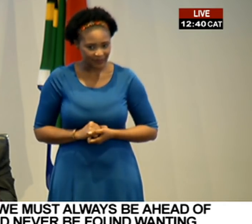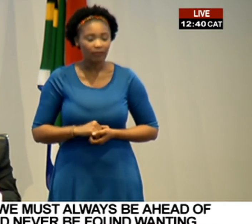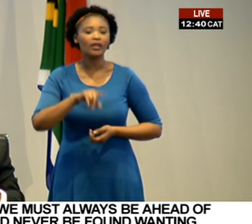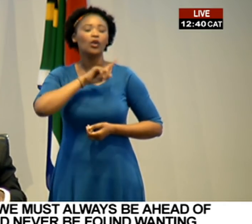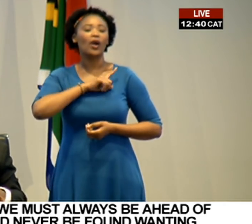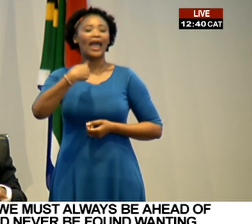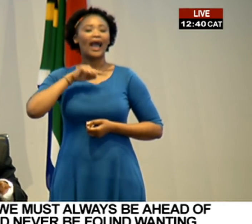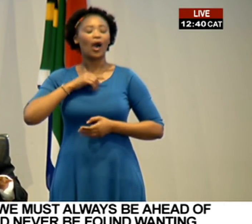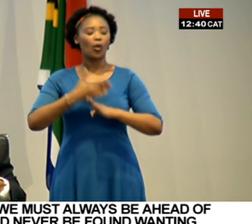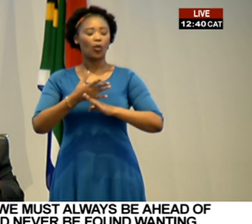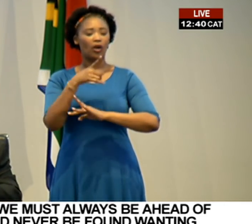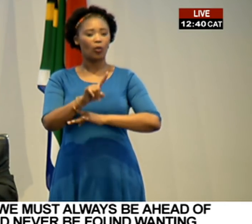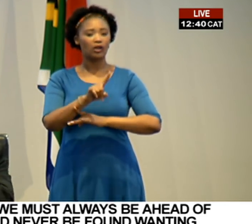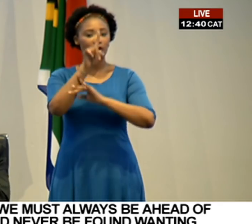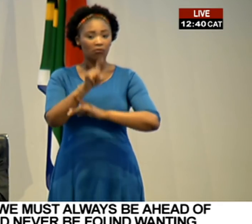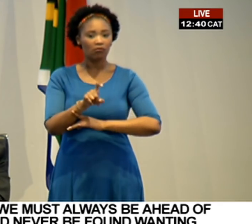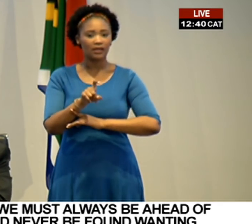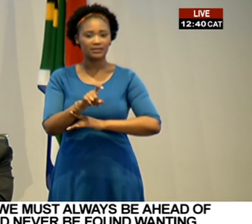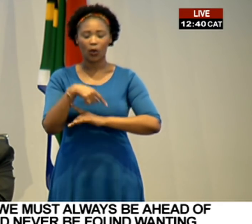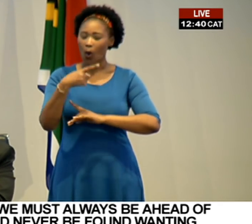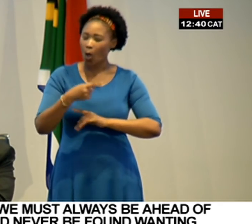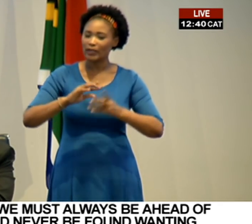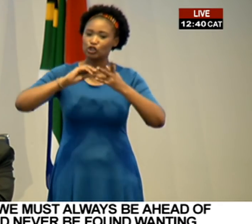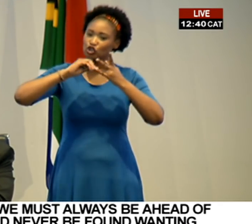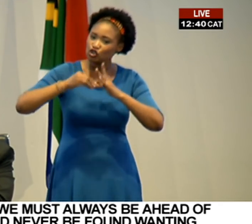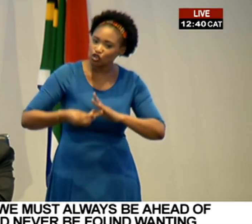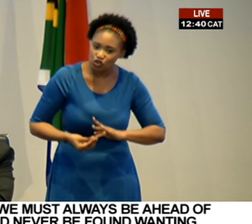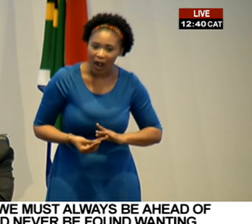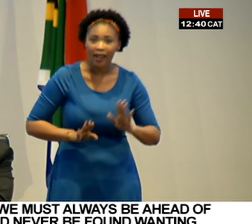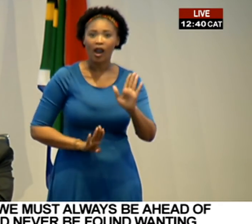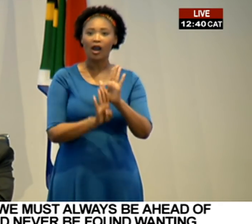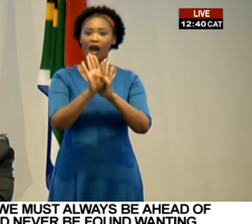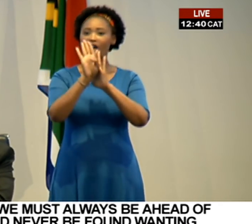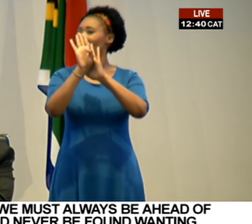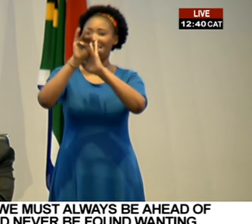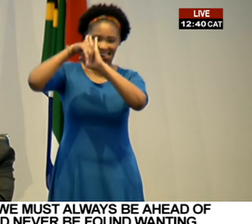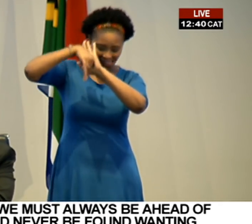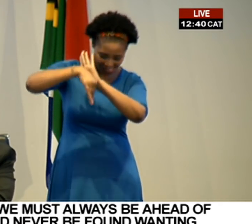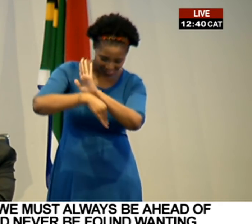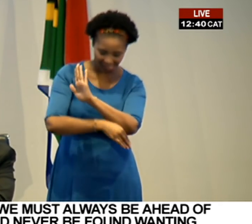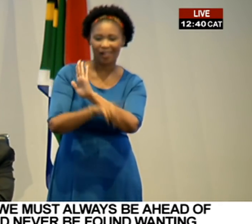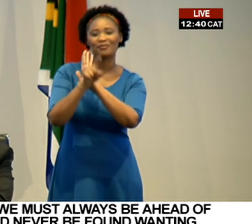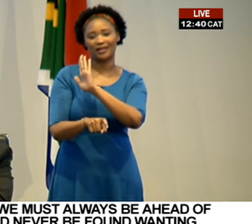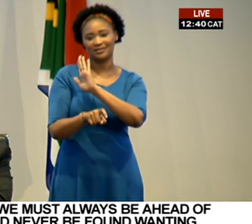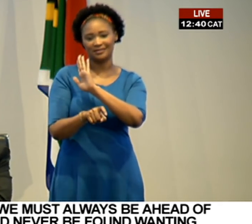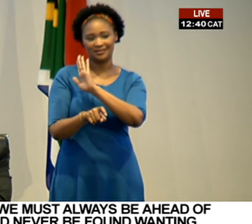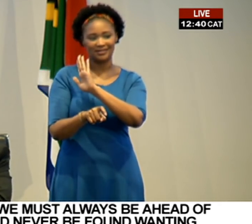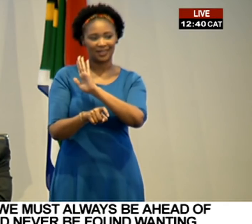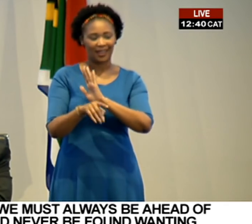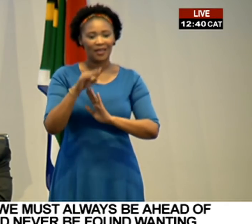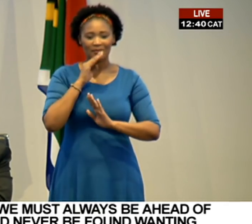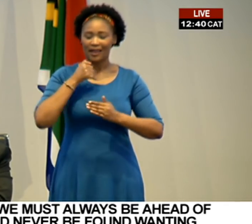our task is to continue flattening the curve, and flattening the curve is not a one-day event. It is an